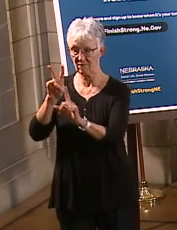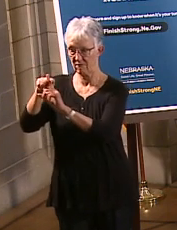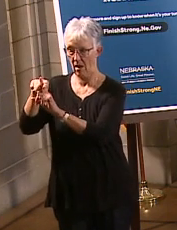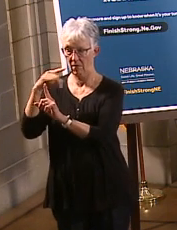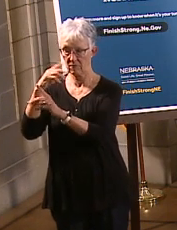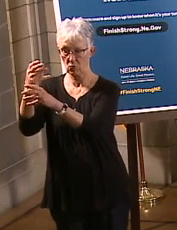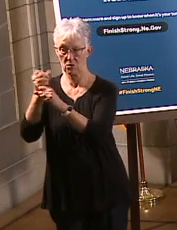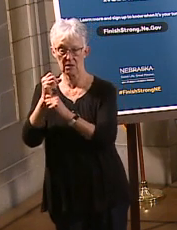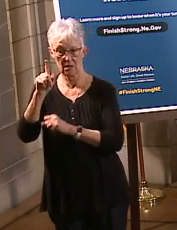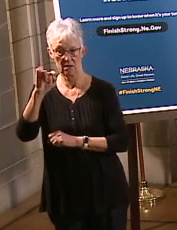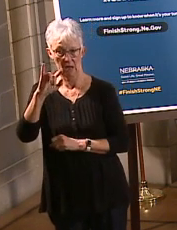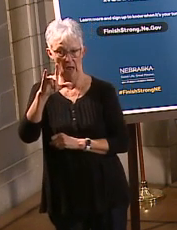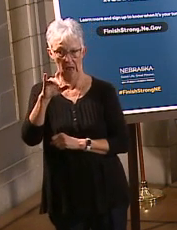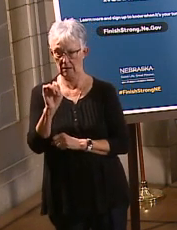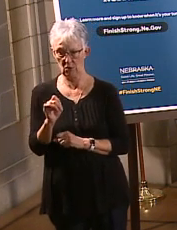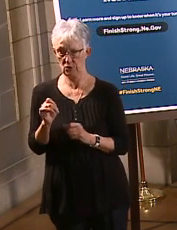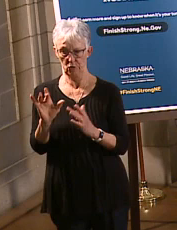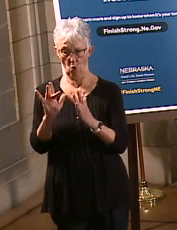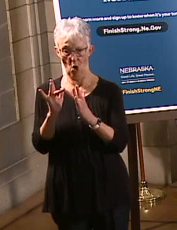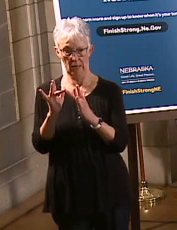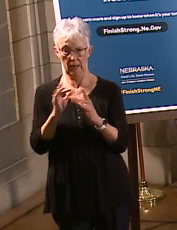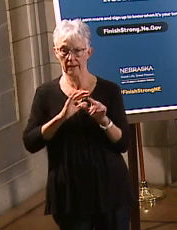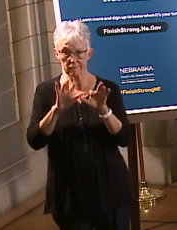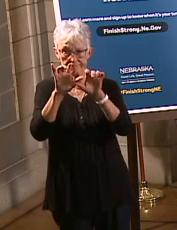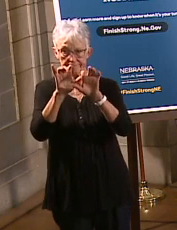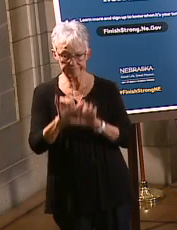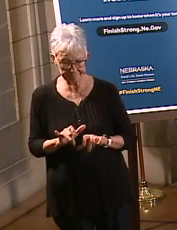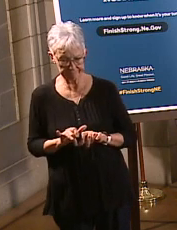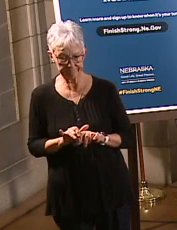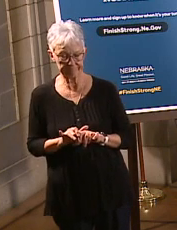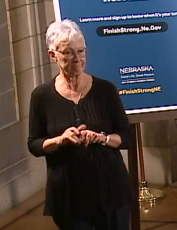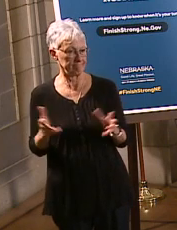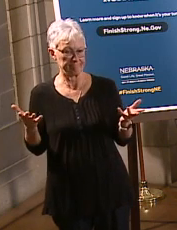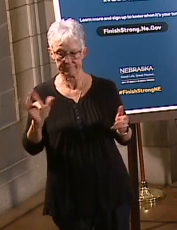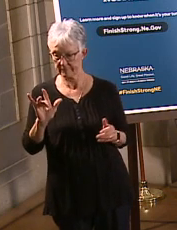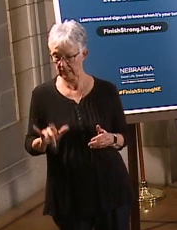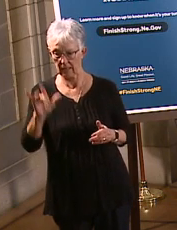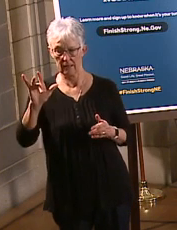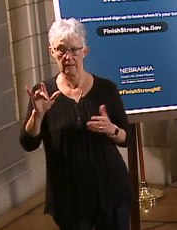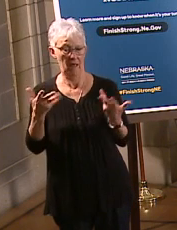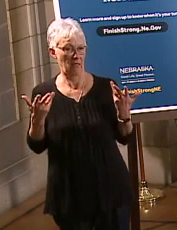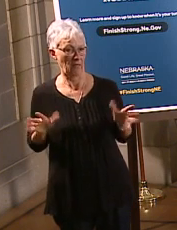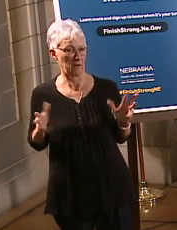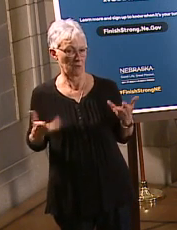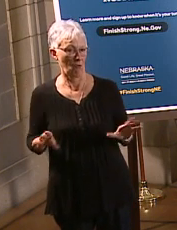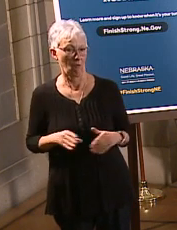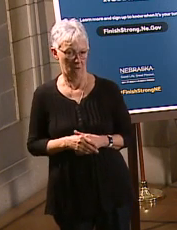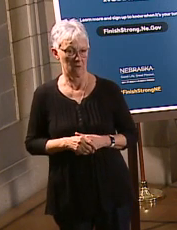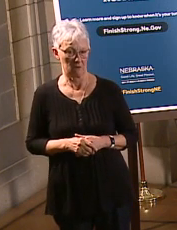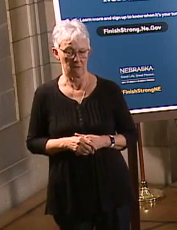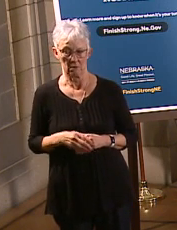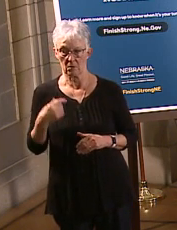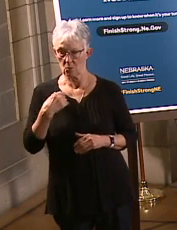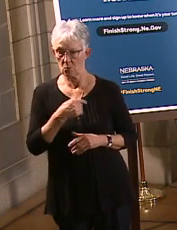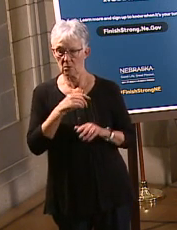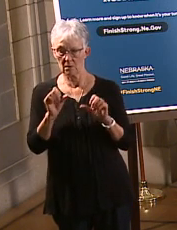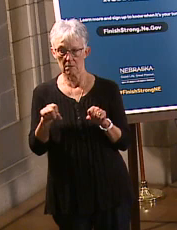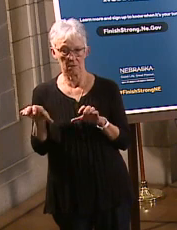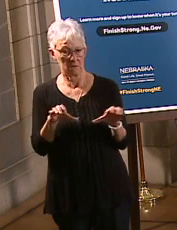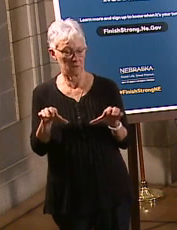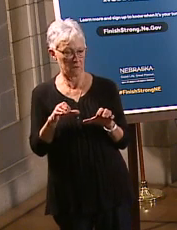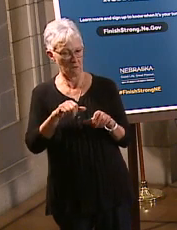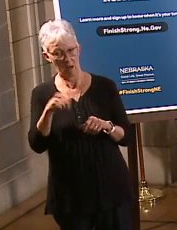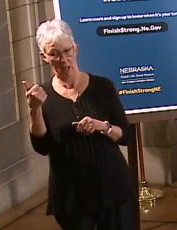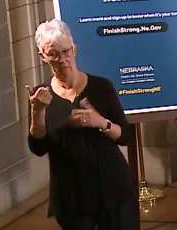be completed and processed more quickly with a press of a button. We can also do things throughout the